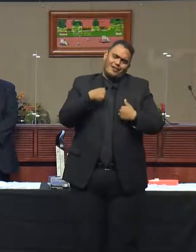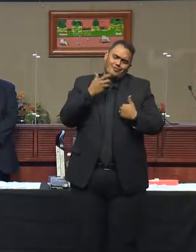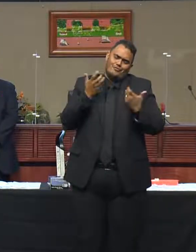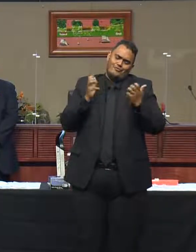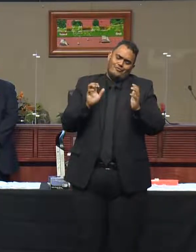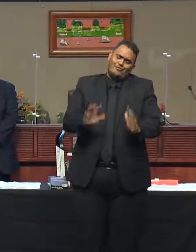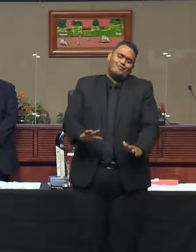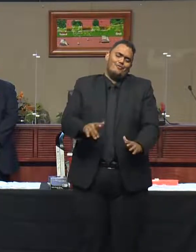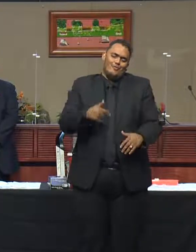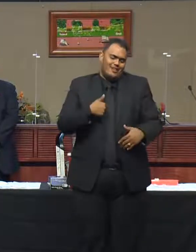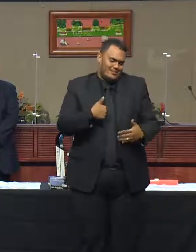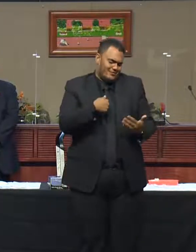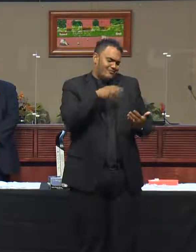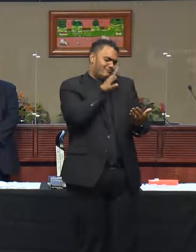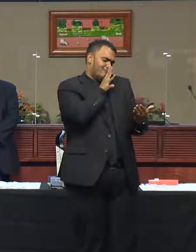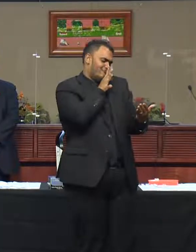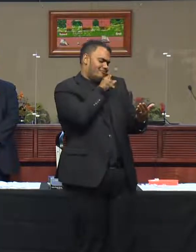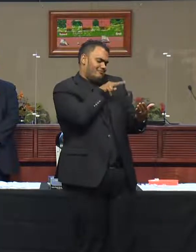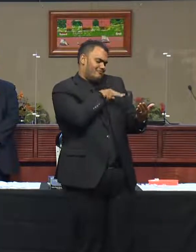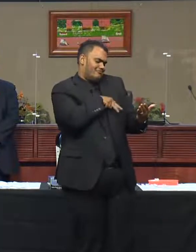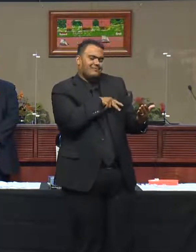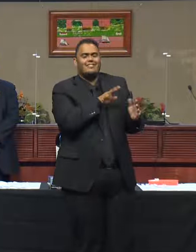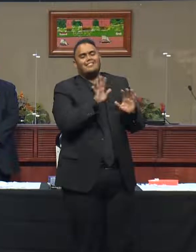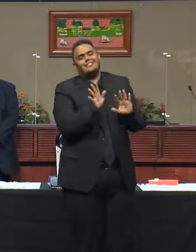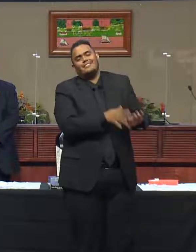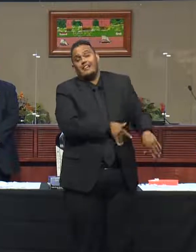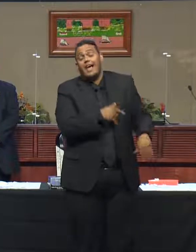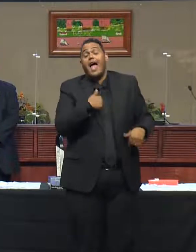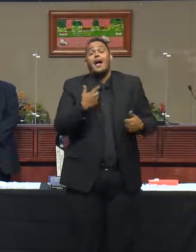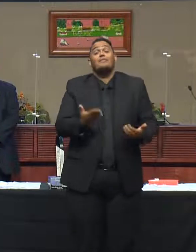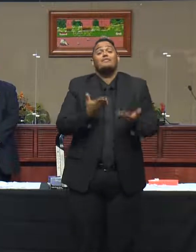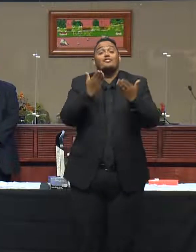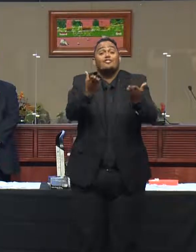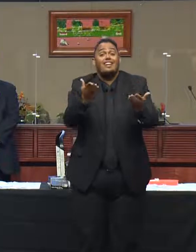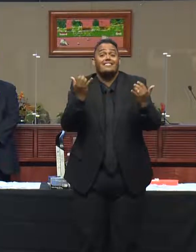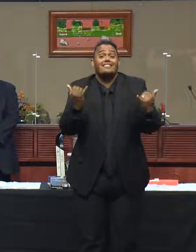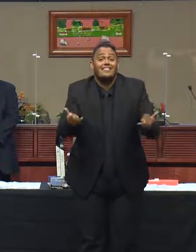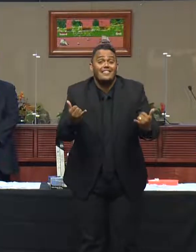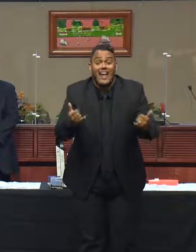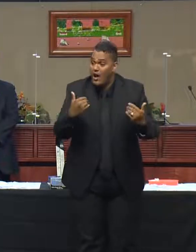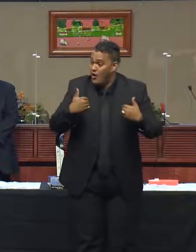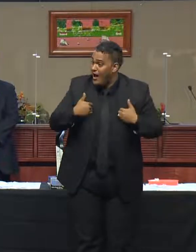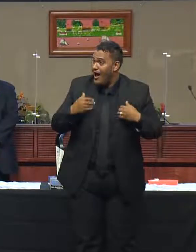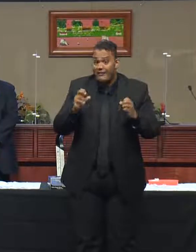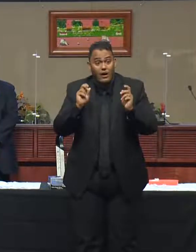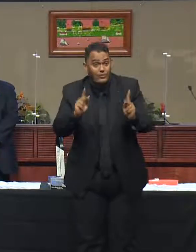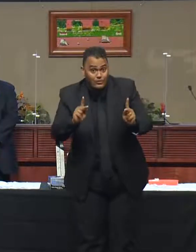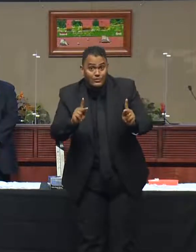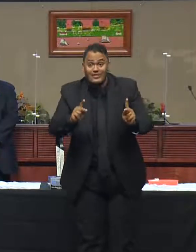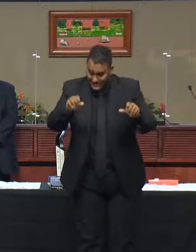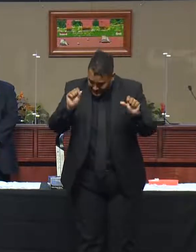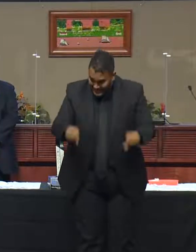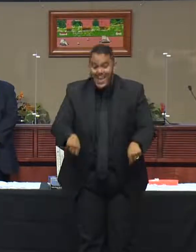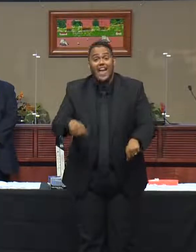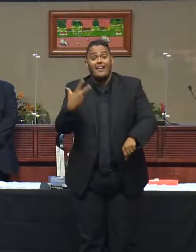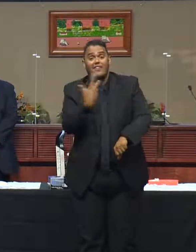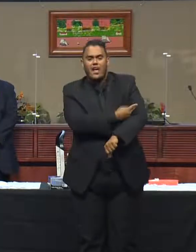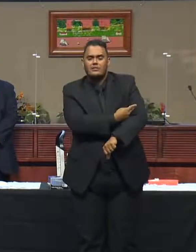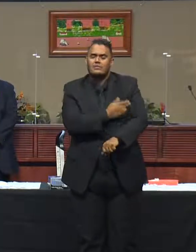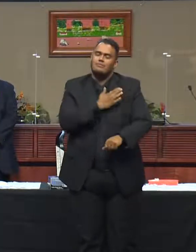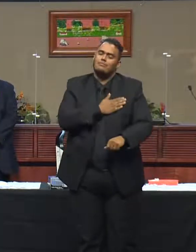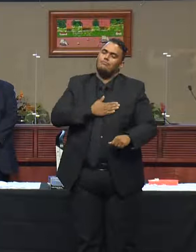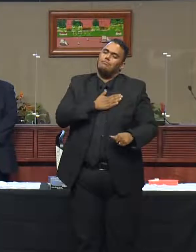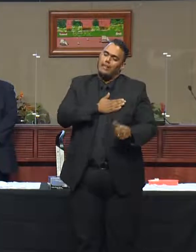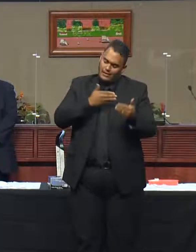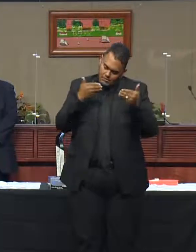dispense with that and just suggest that now that it's your opportunity to be able to get vaccinated, it's incumbent upon